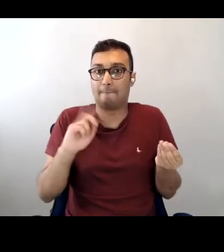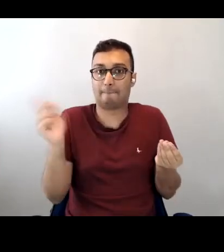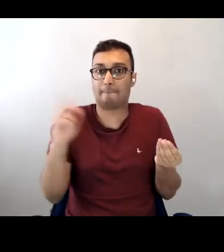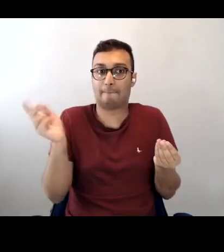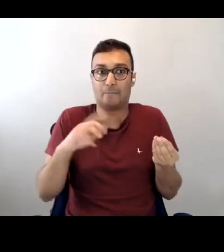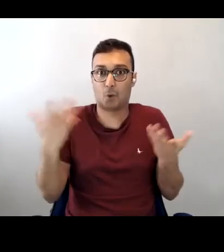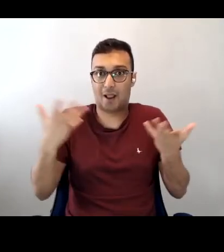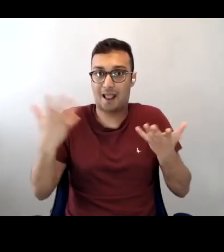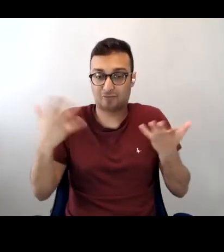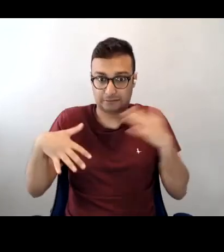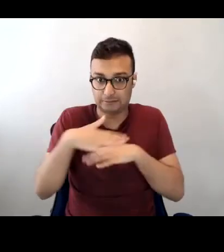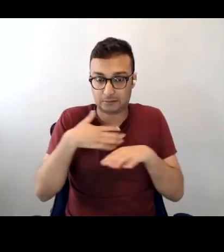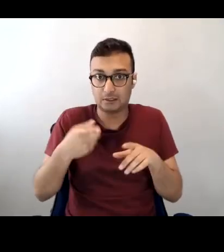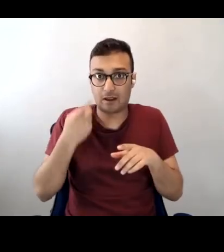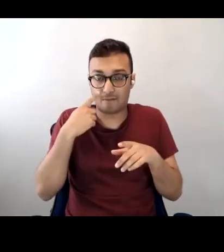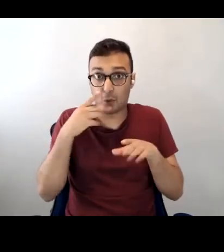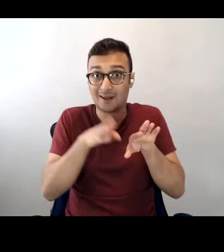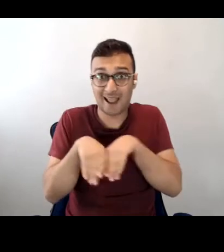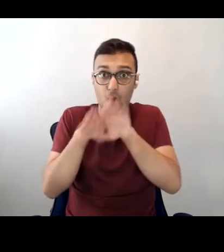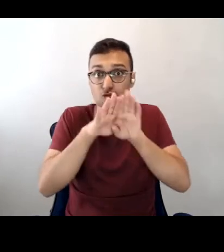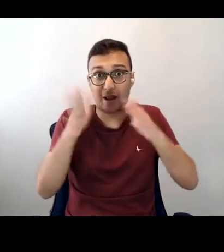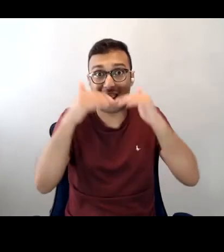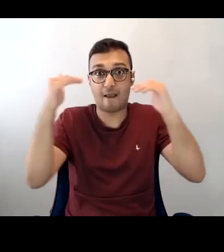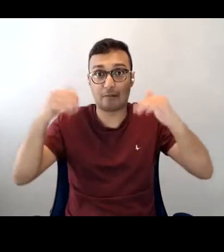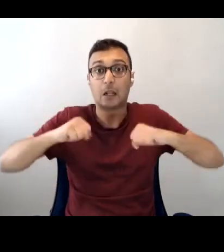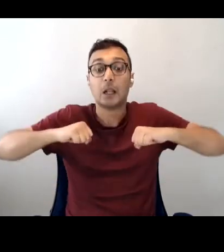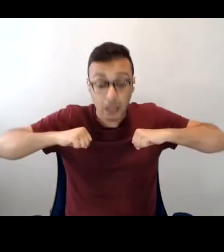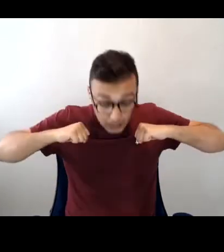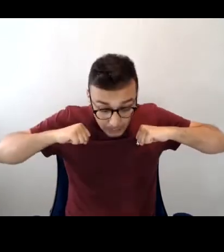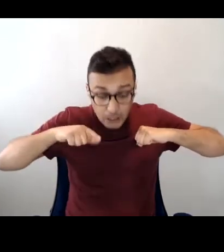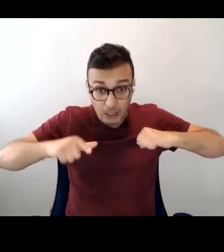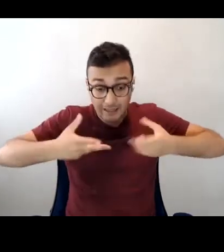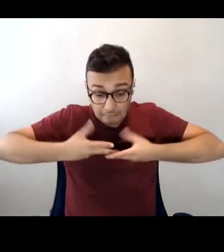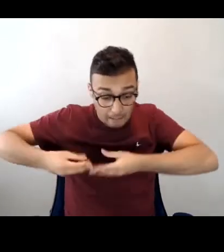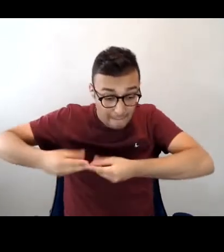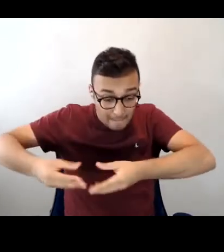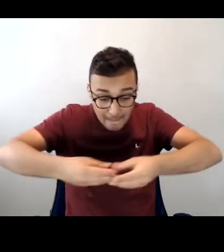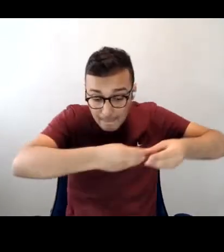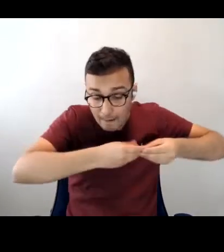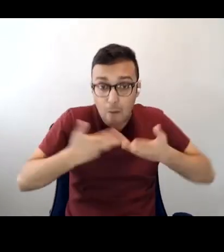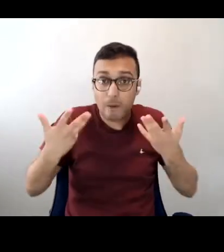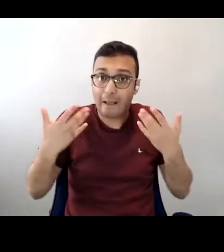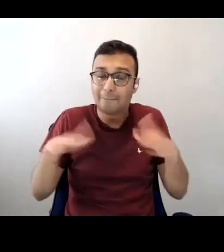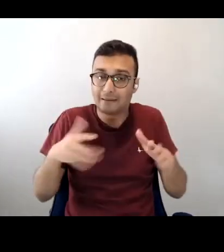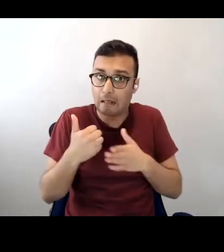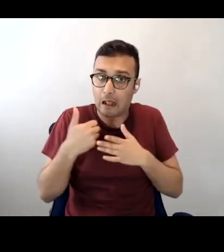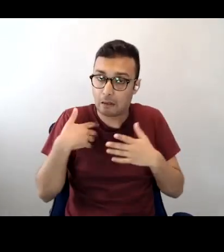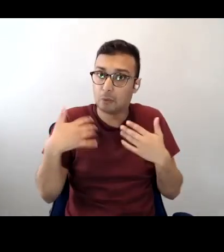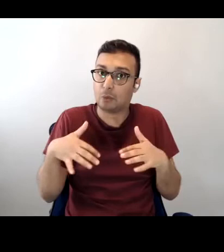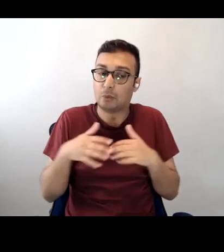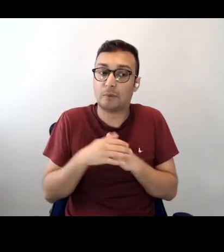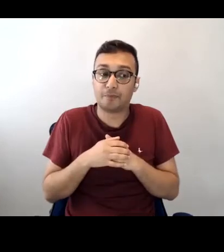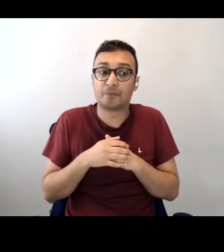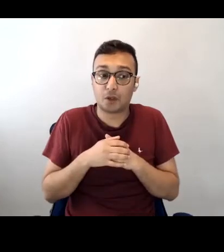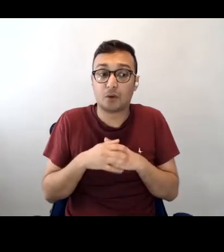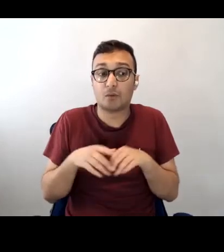at national level. So as previously mentioned, we have assessed the leadership and the governance, the